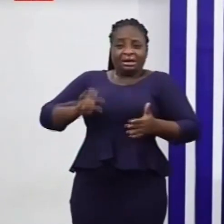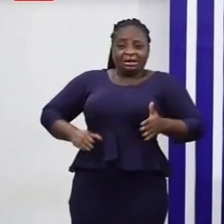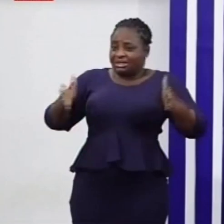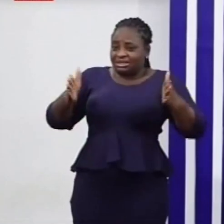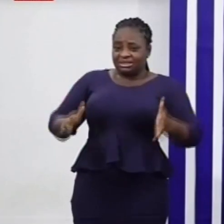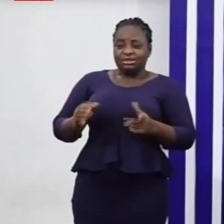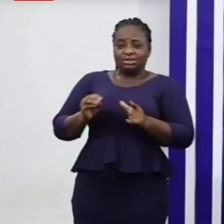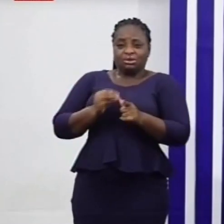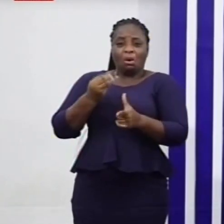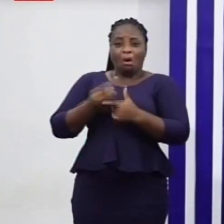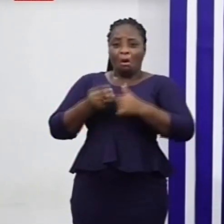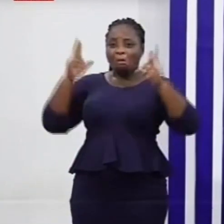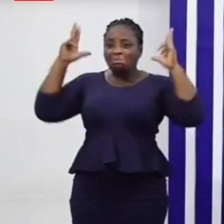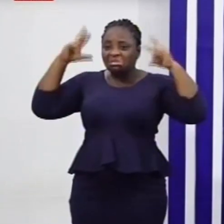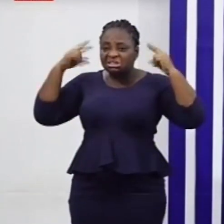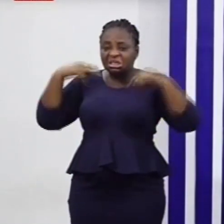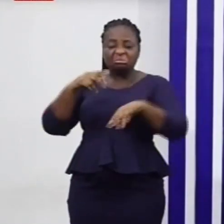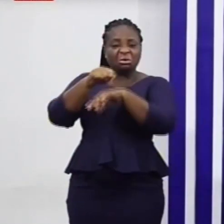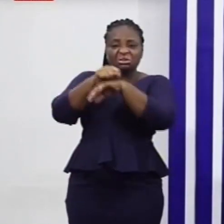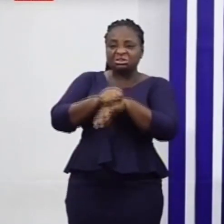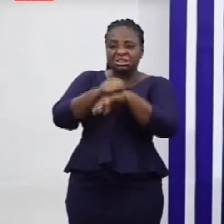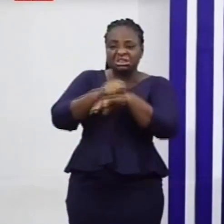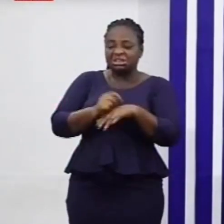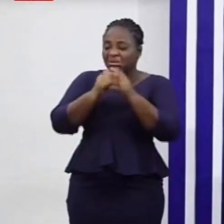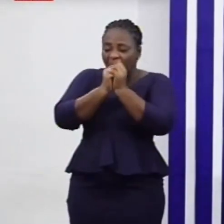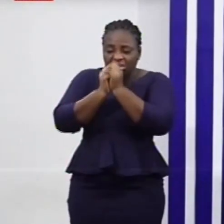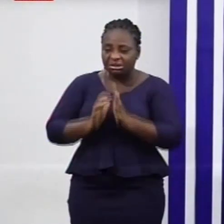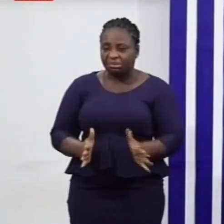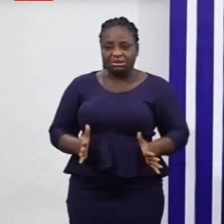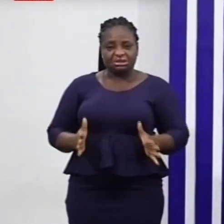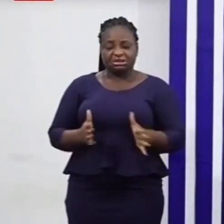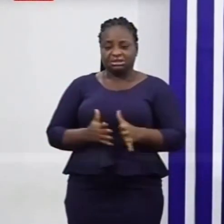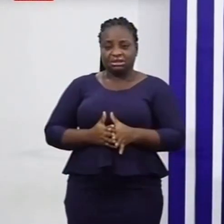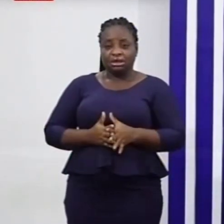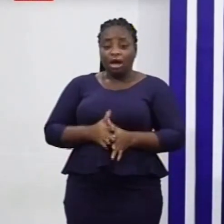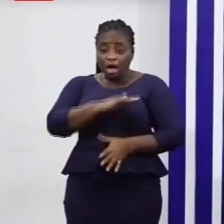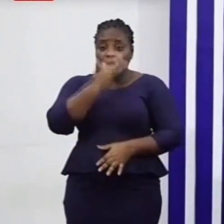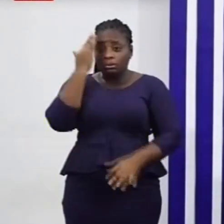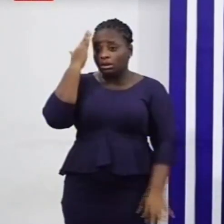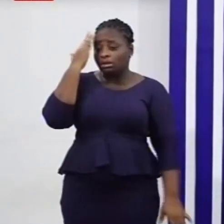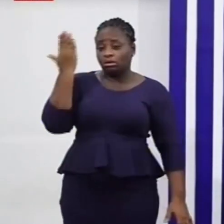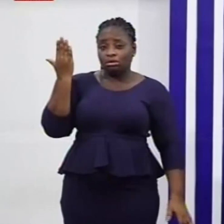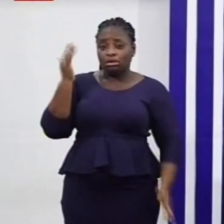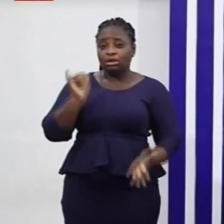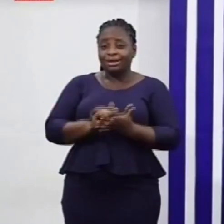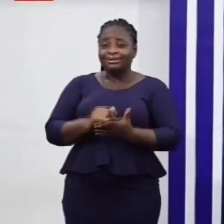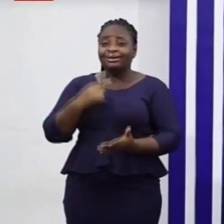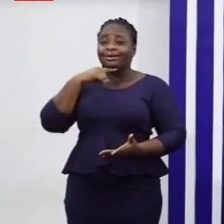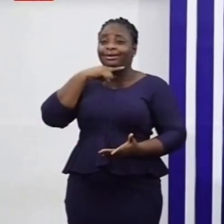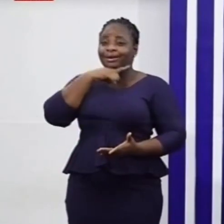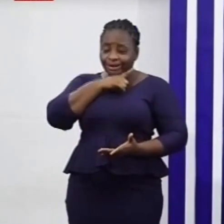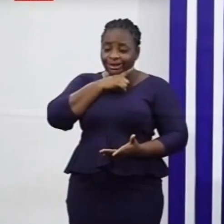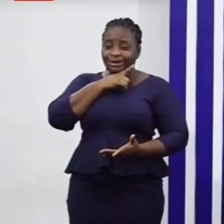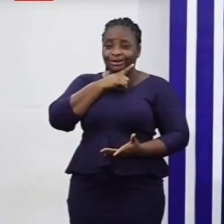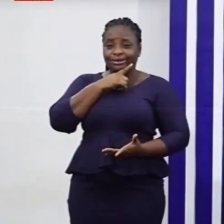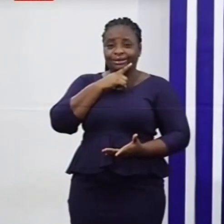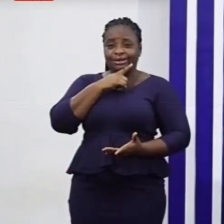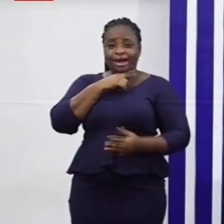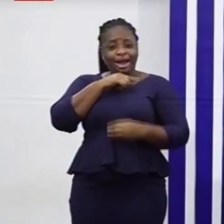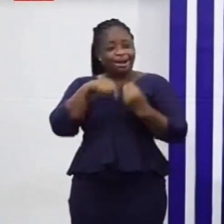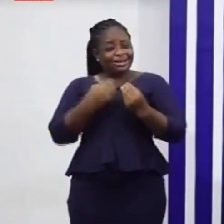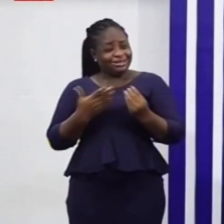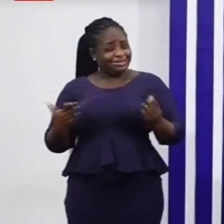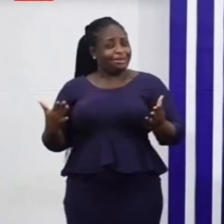traditional religious worshippers. And we know that telling lies about